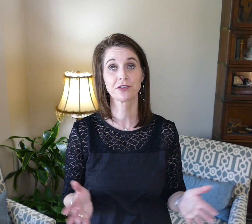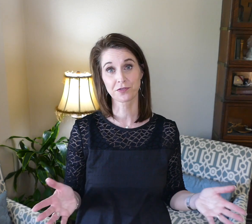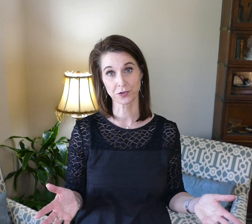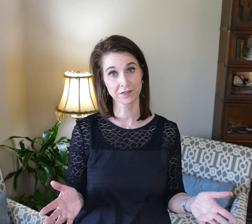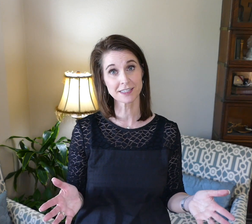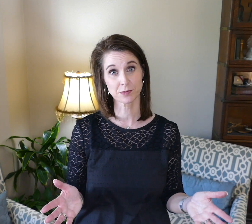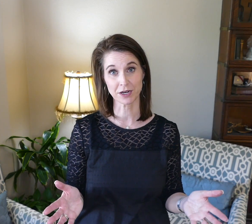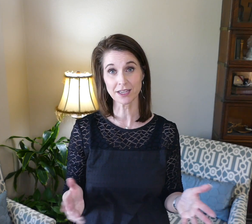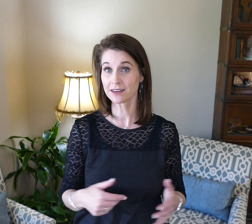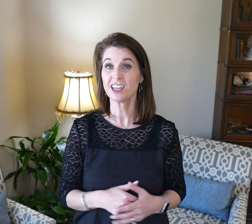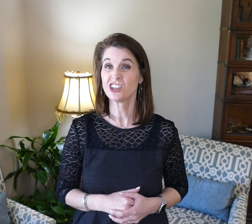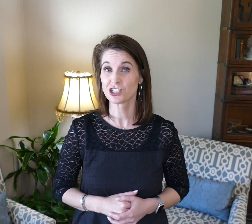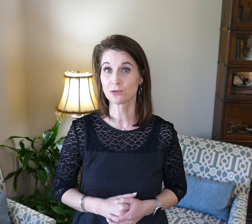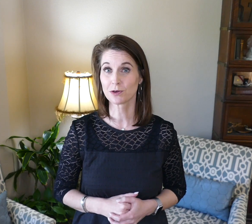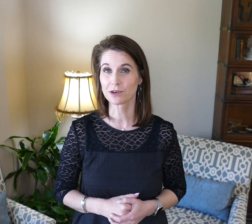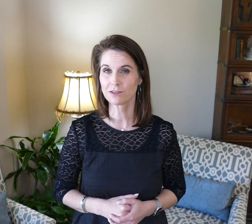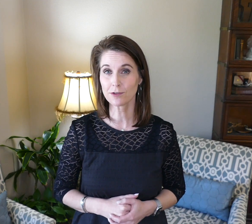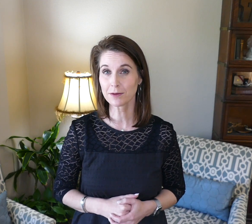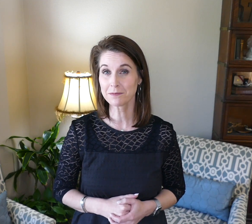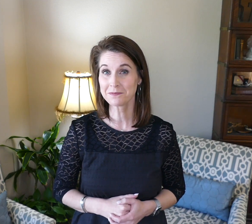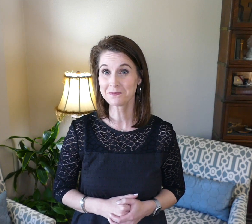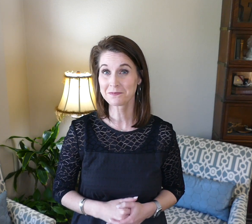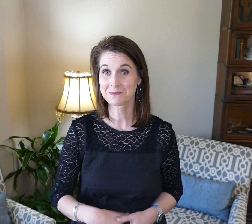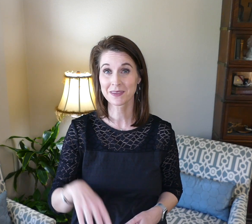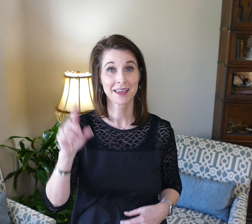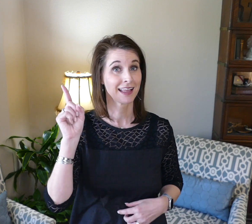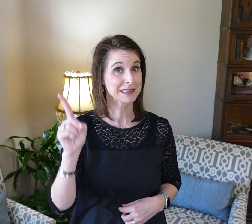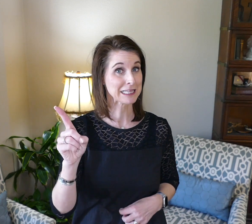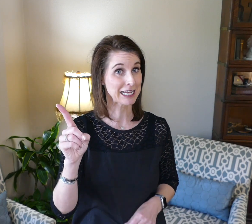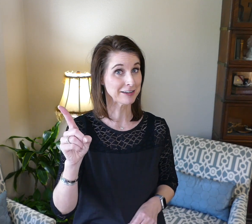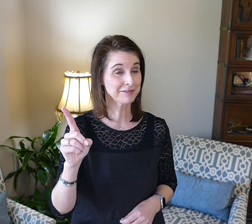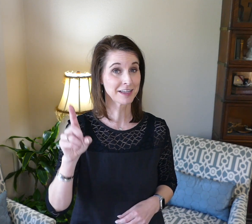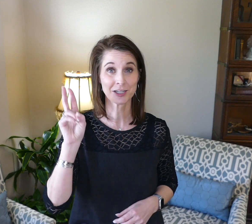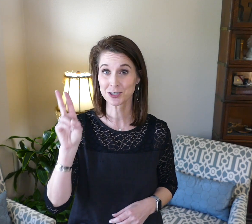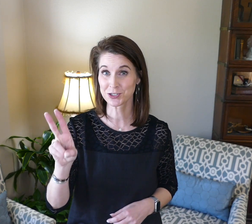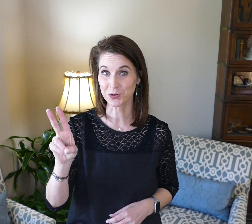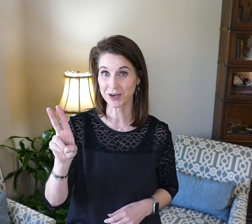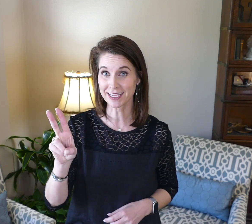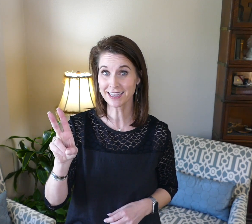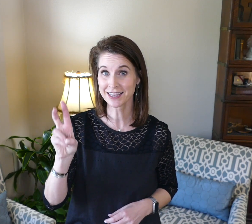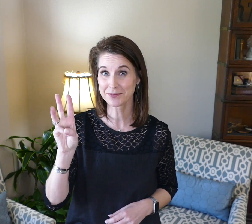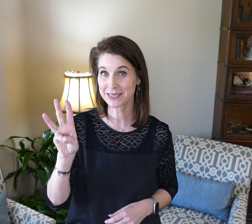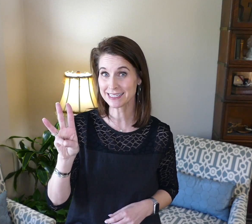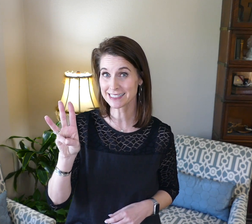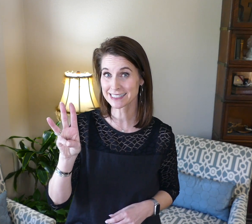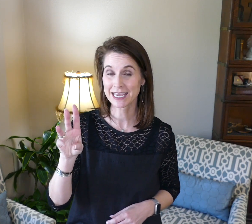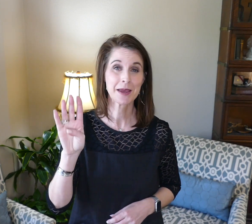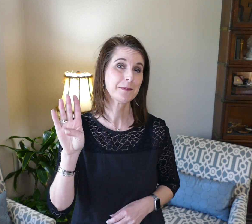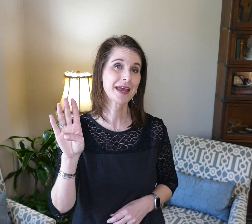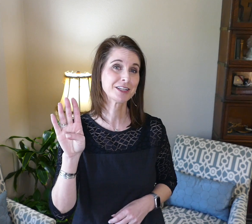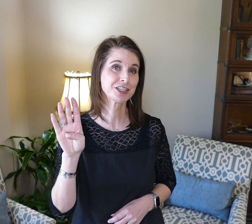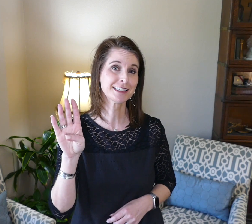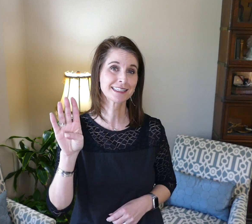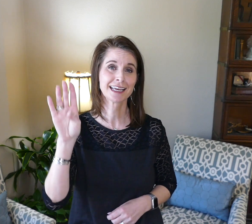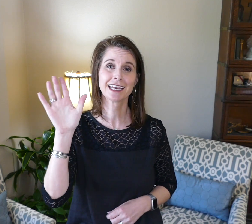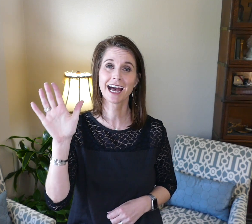fruit of the Spirit. Should we review them? Love, joy, peace, patience,